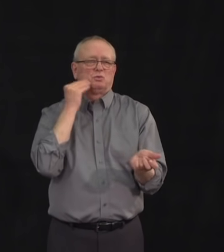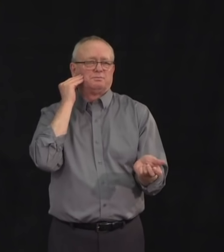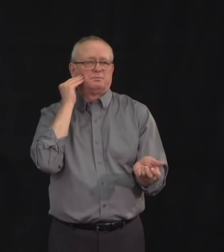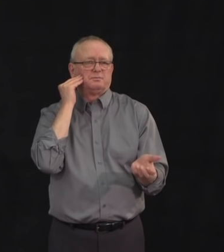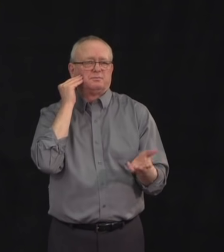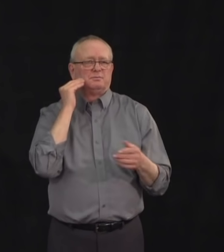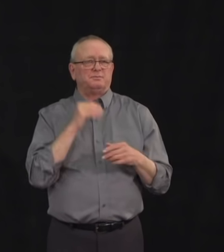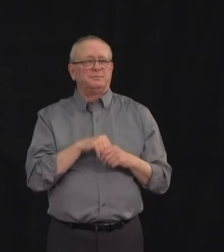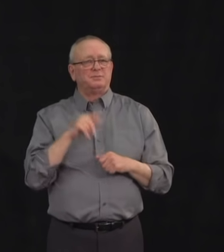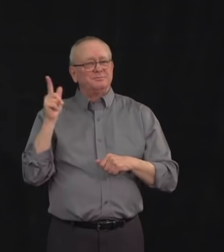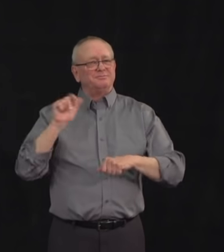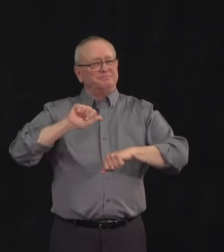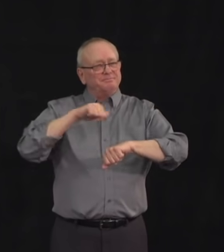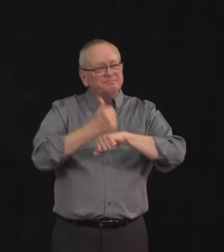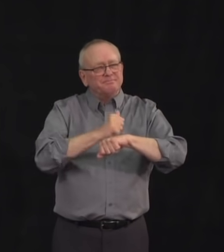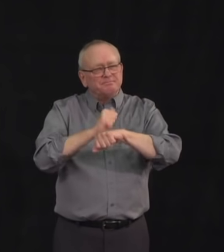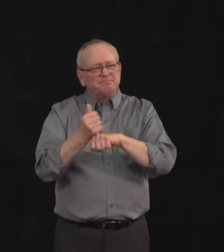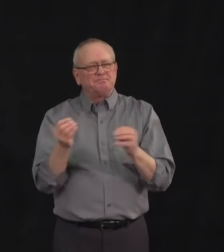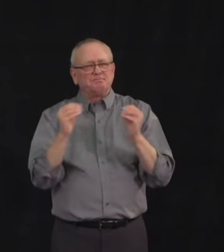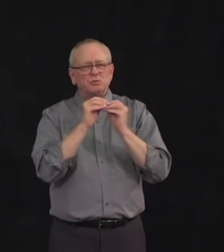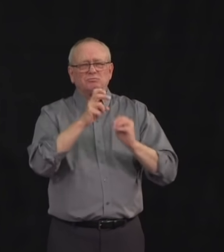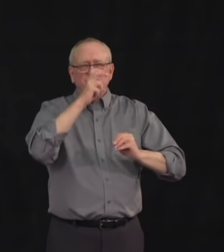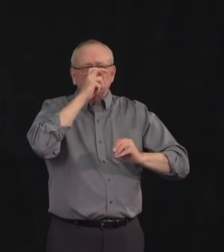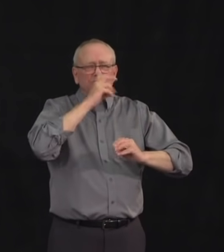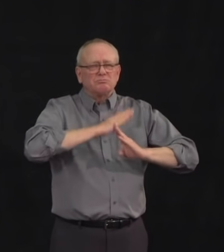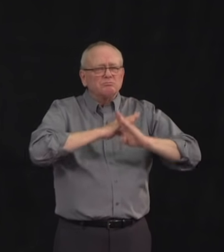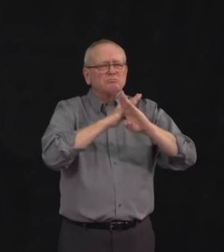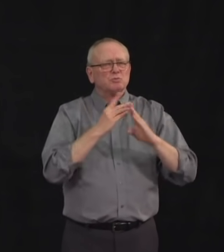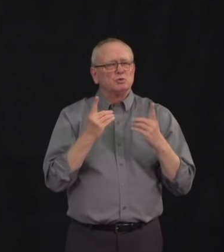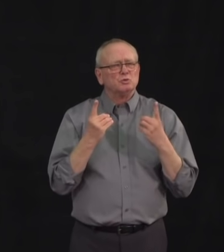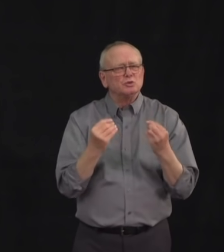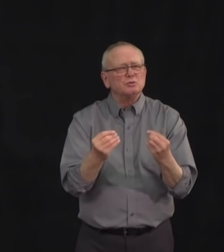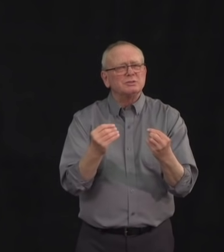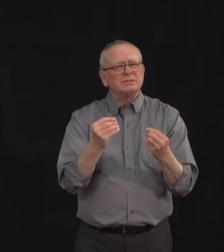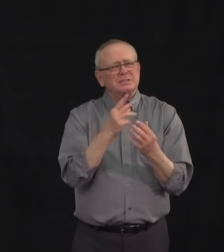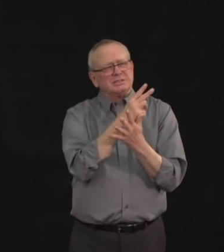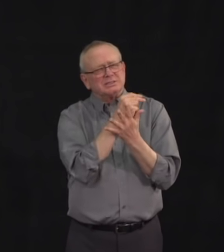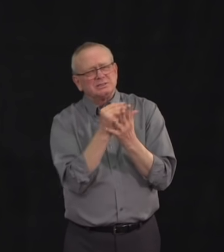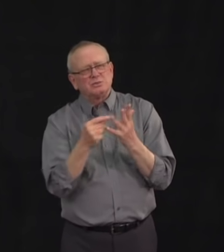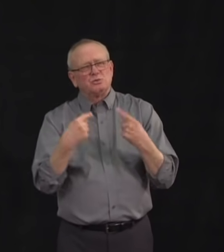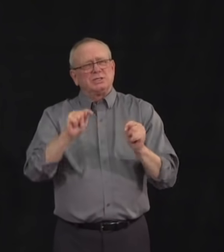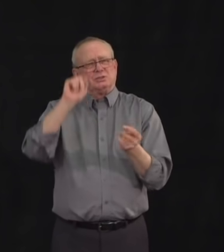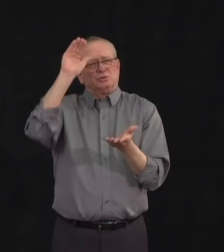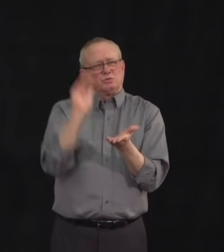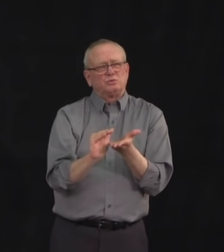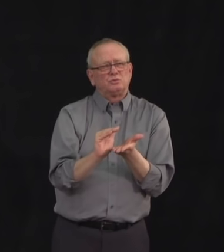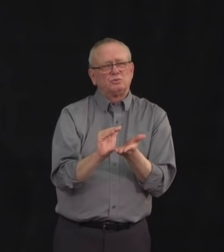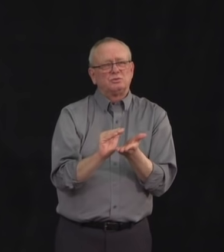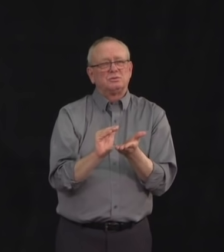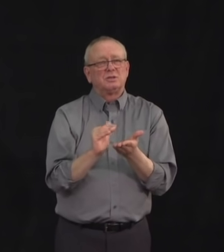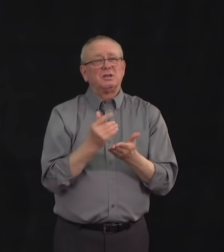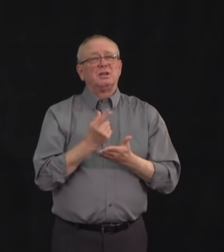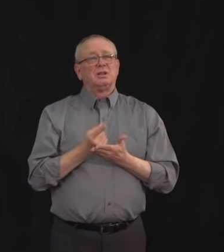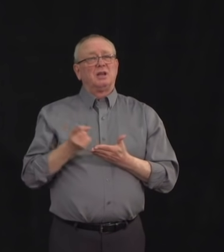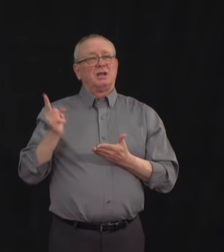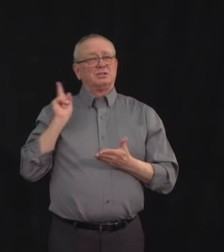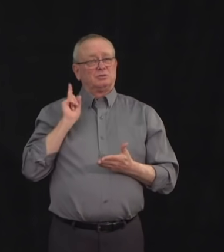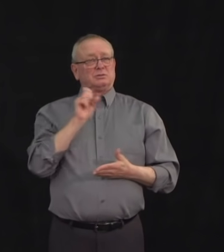spread in continuing care facilities. Last week, we announced that staff will be required to work exclusively at only one